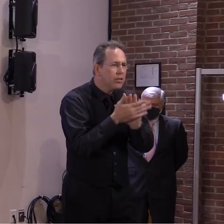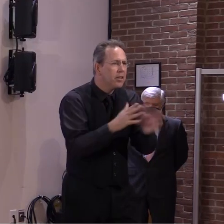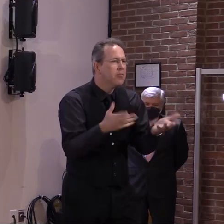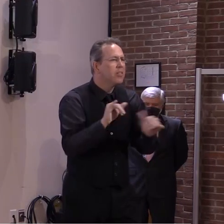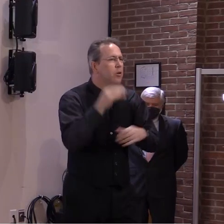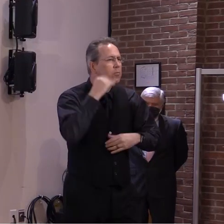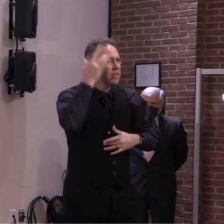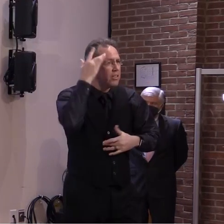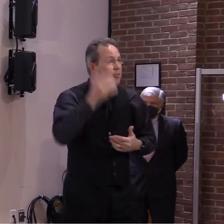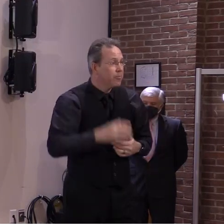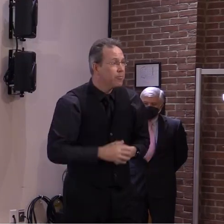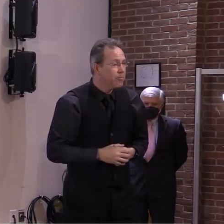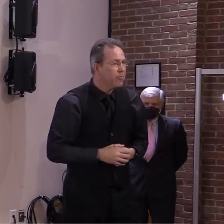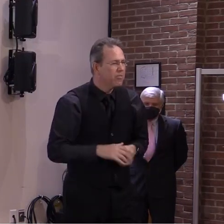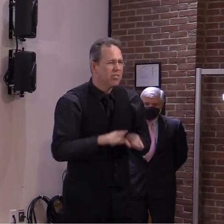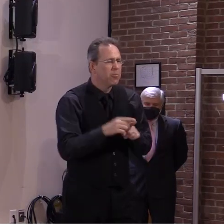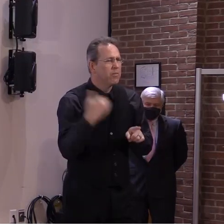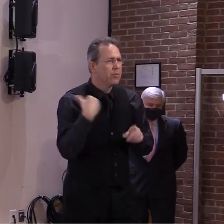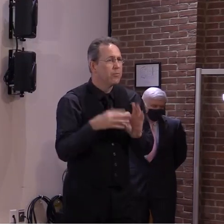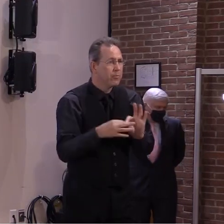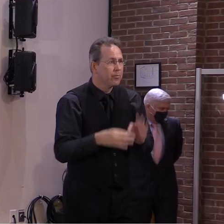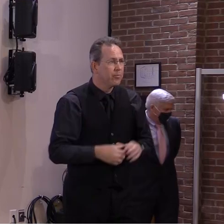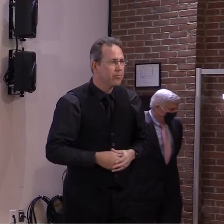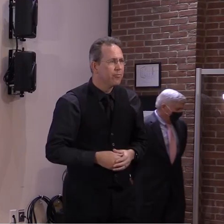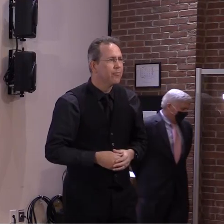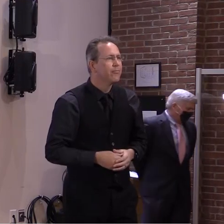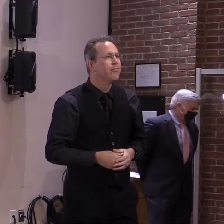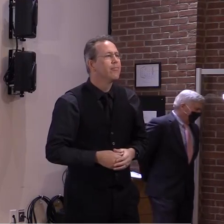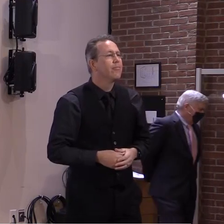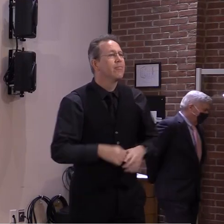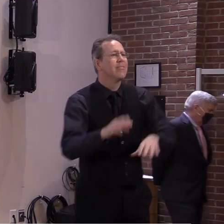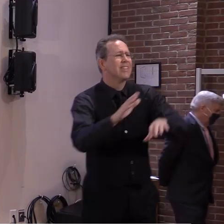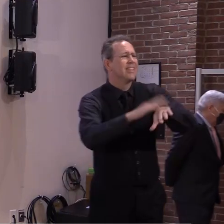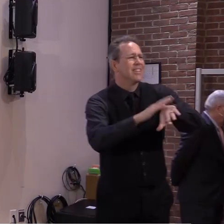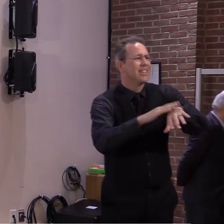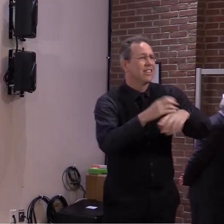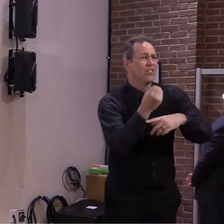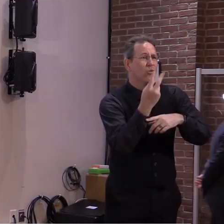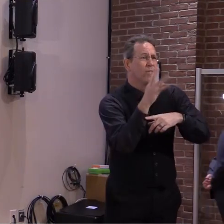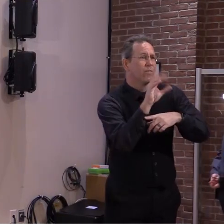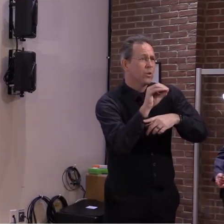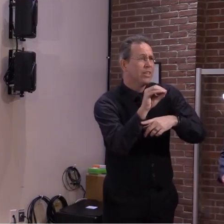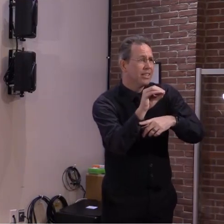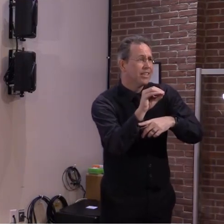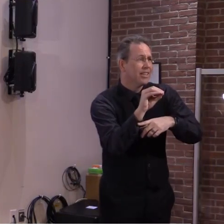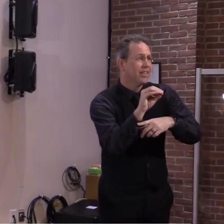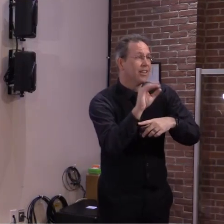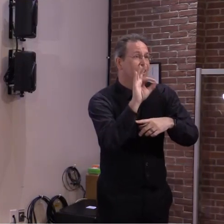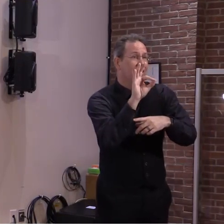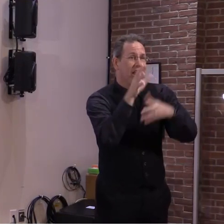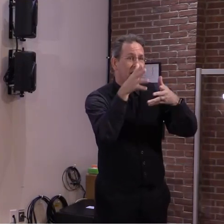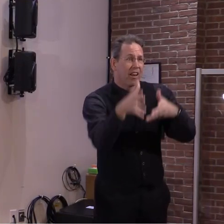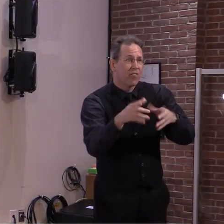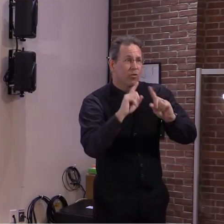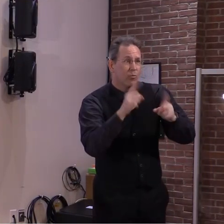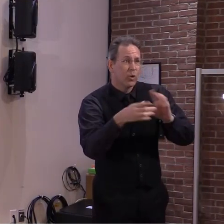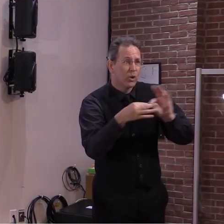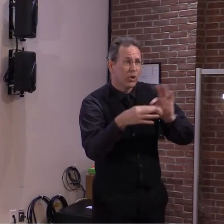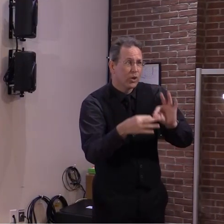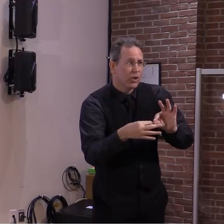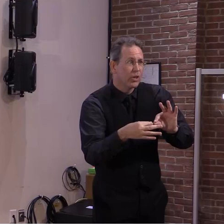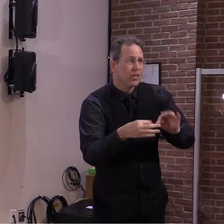All right, it is 12:40. We have 8 left in the queue, actually 9, from somebody who got skipped earlier.